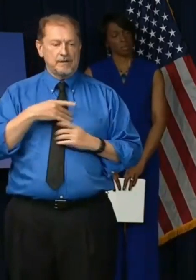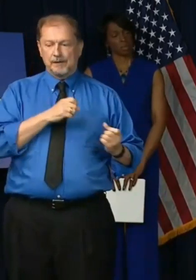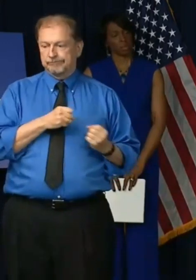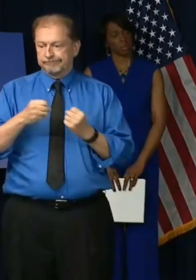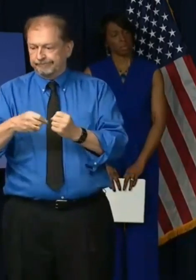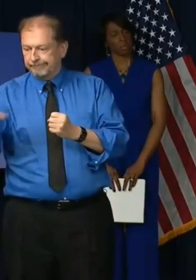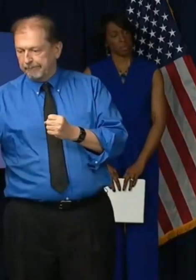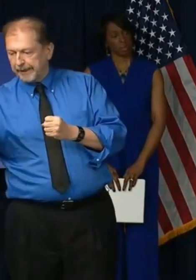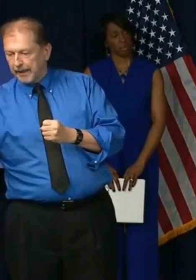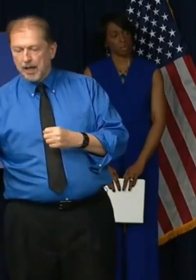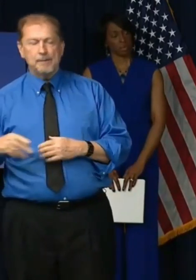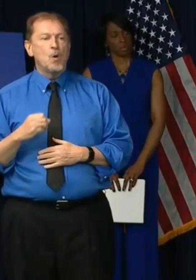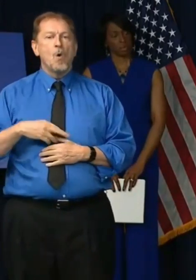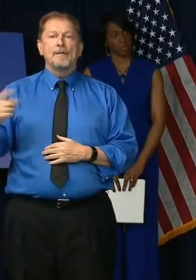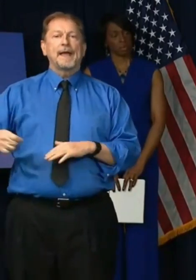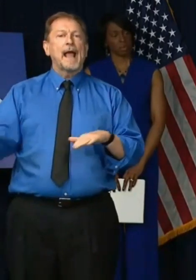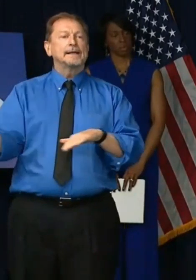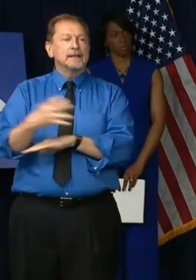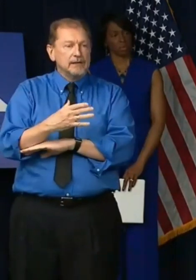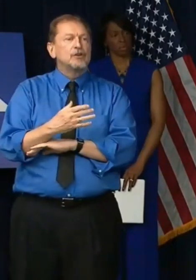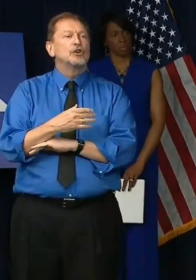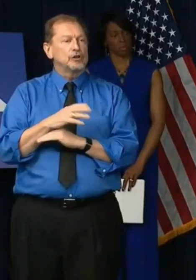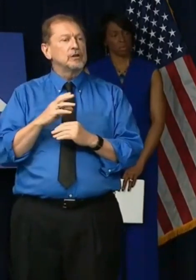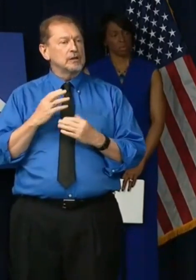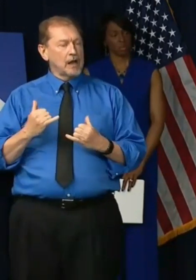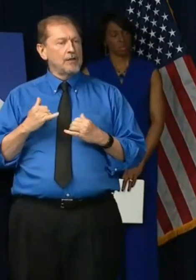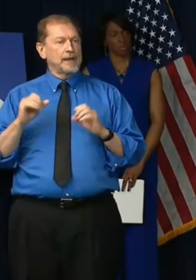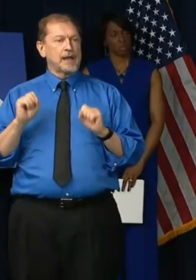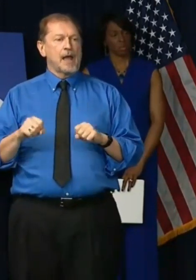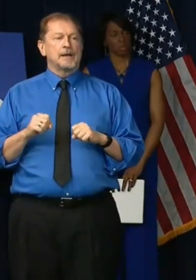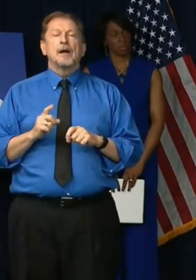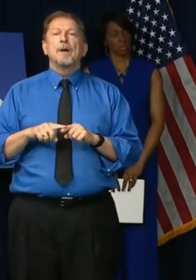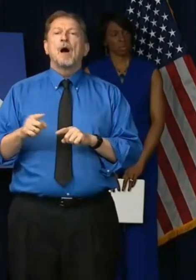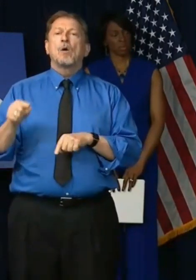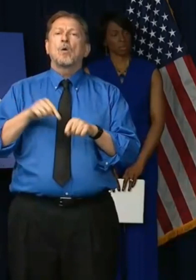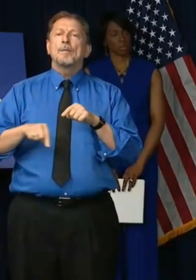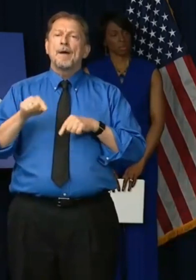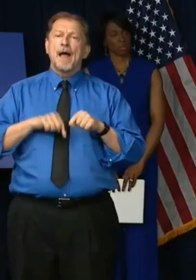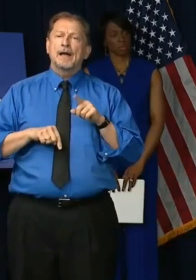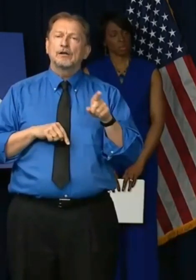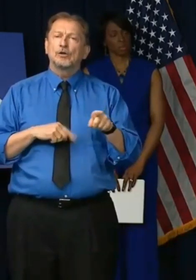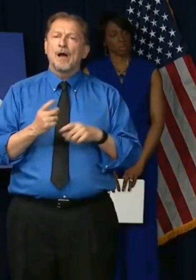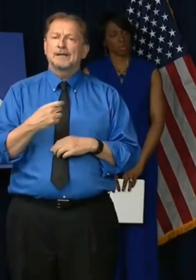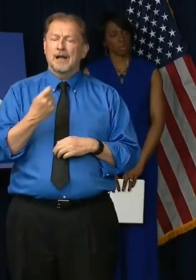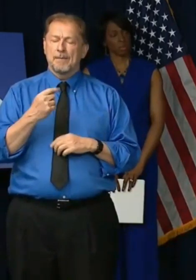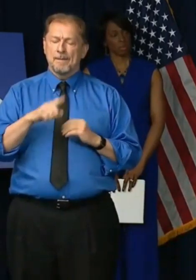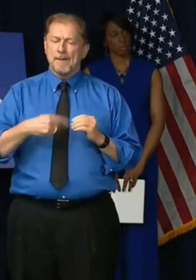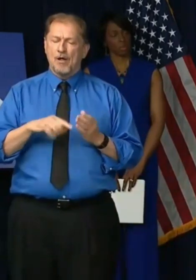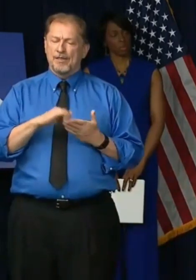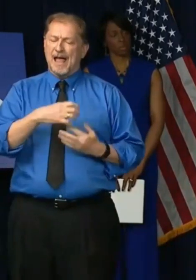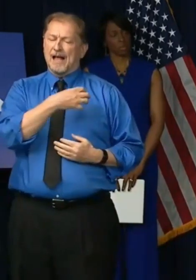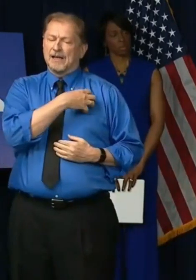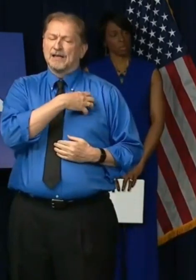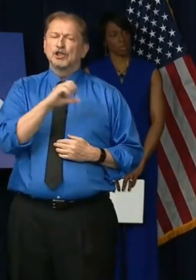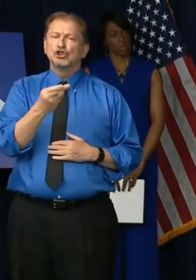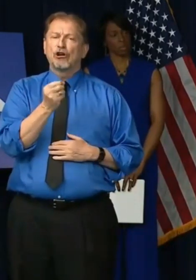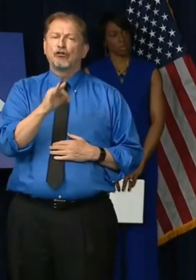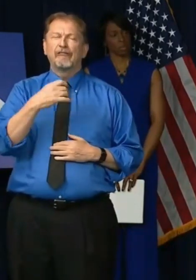do pickup, delivery, etc. I want to just go back to the question you asked about the sheriff who doesn't intend